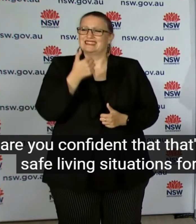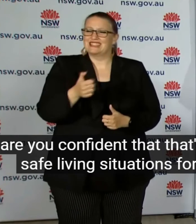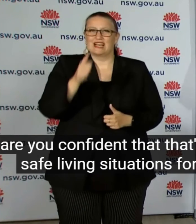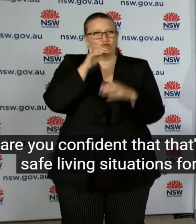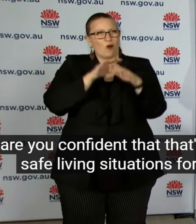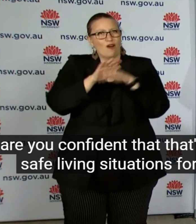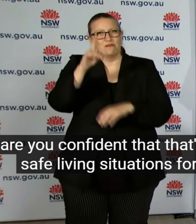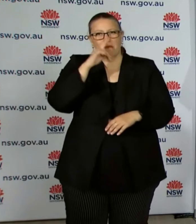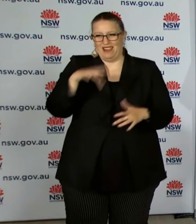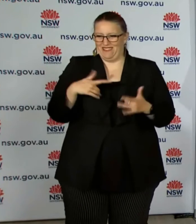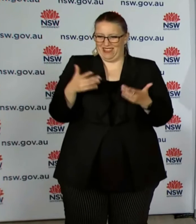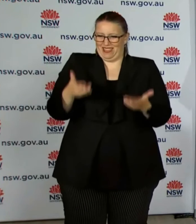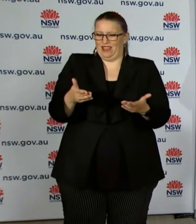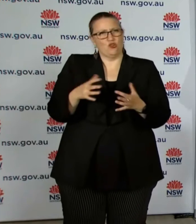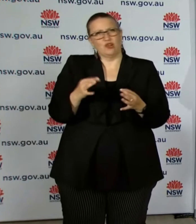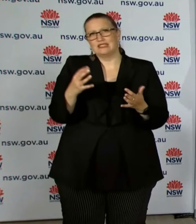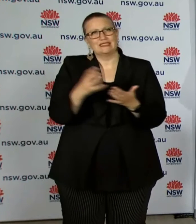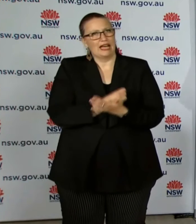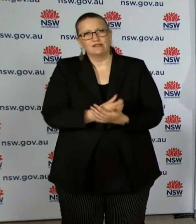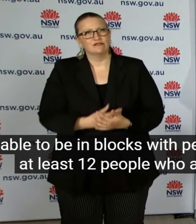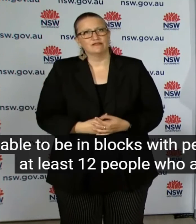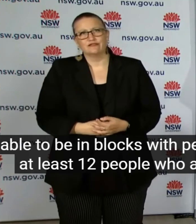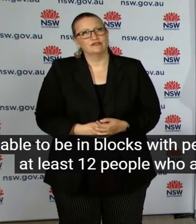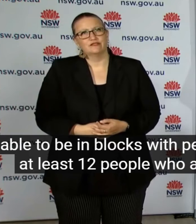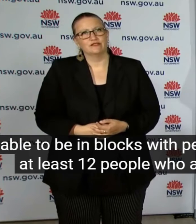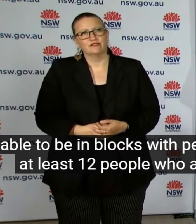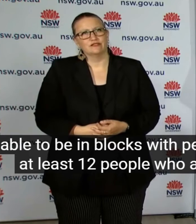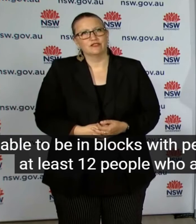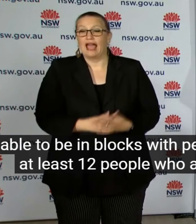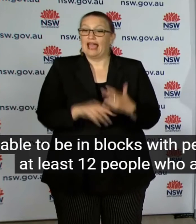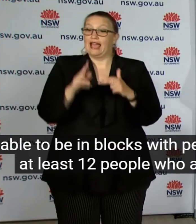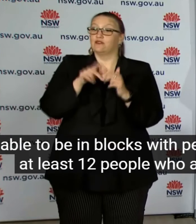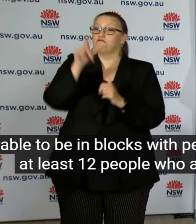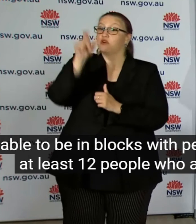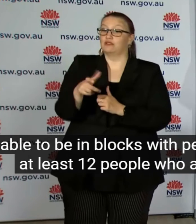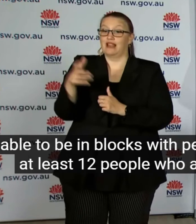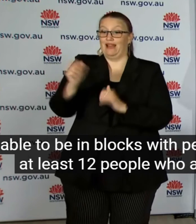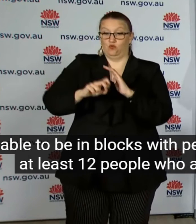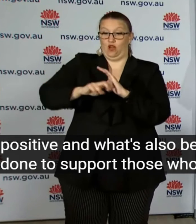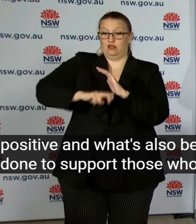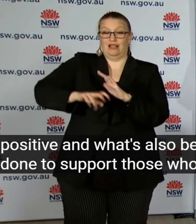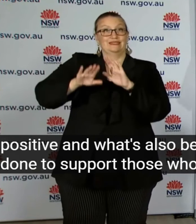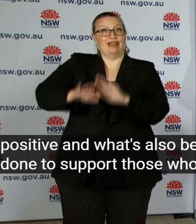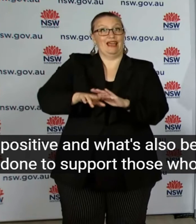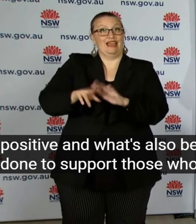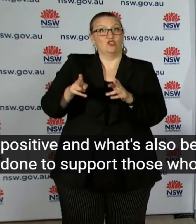are positive? And what's also being done to support those who do have to isolate in terms of food and essential supplies? Yeah, thank you. That's a great